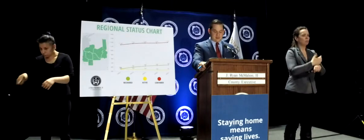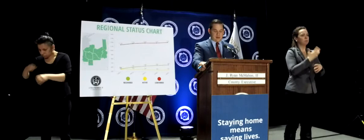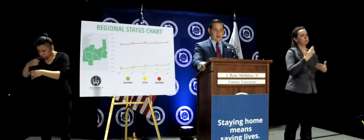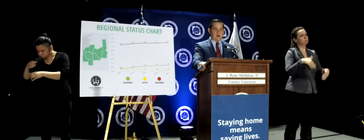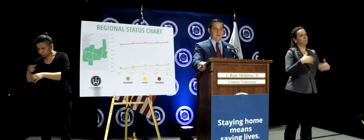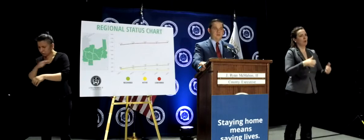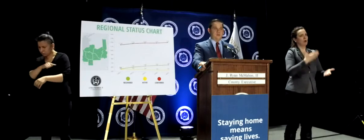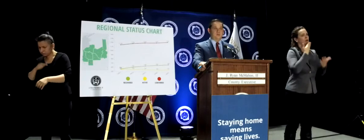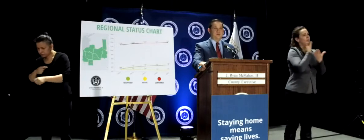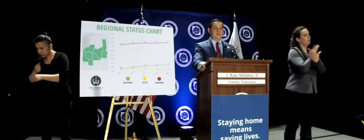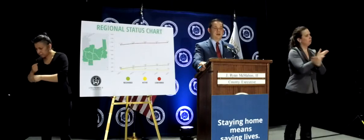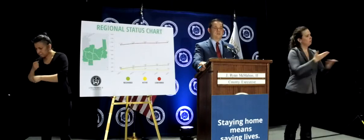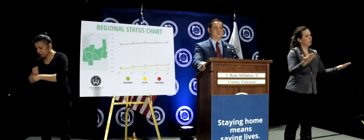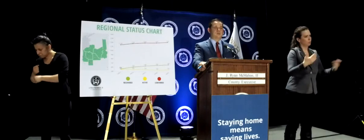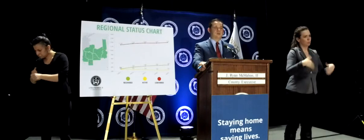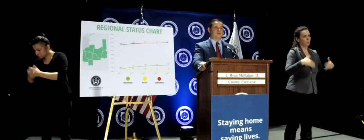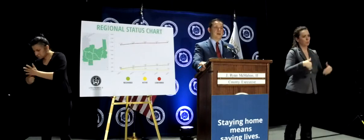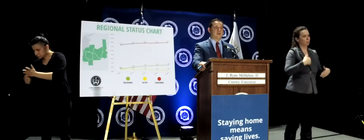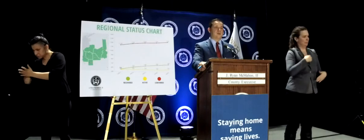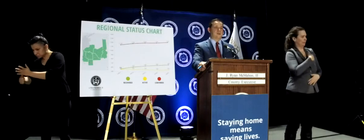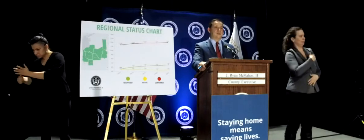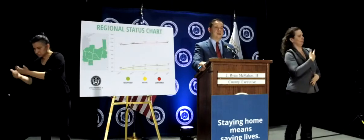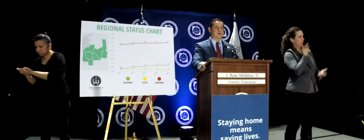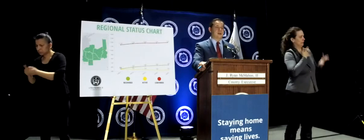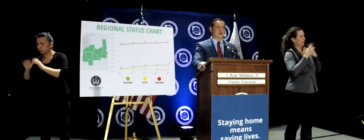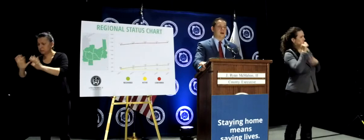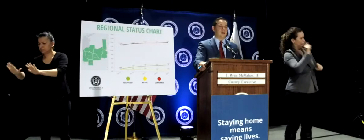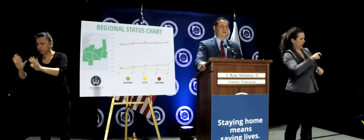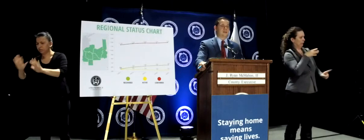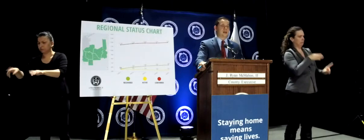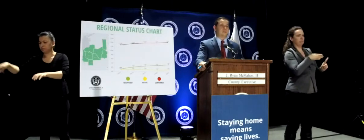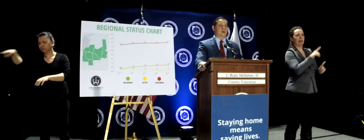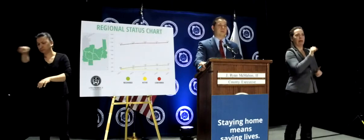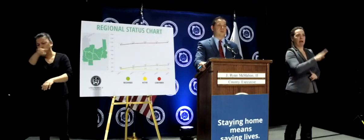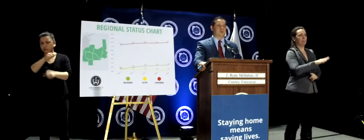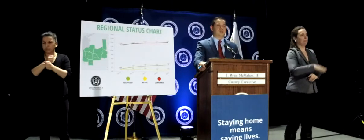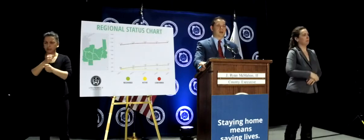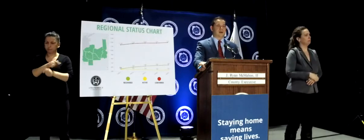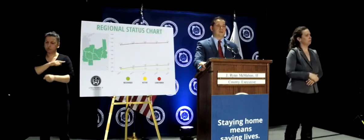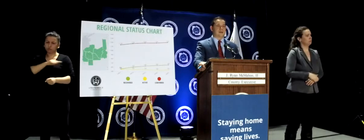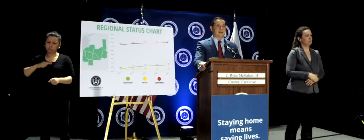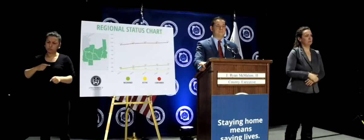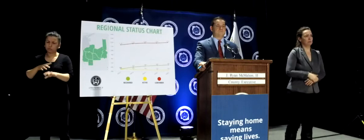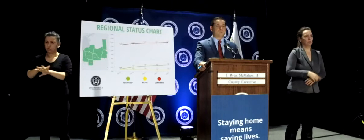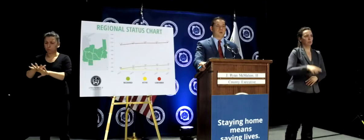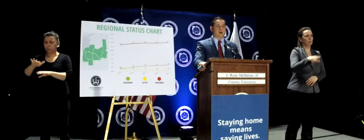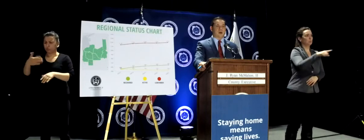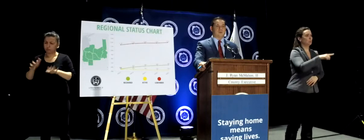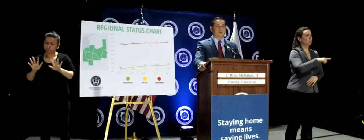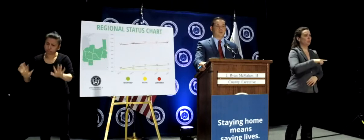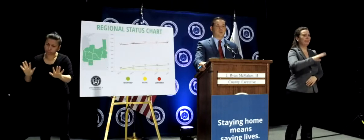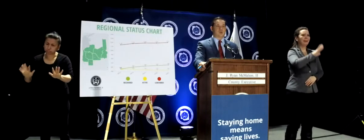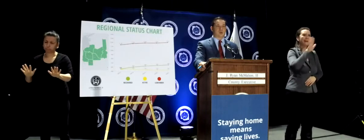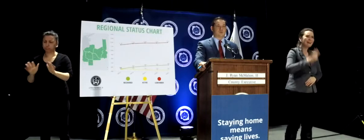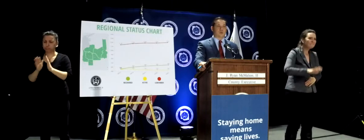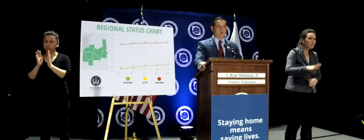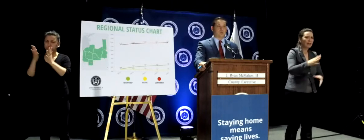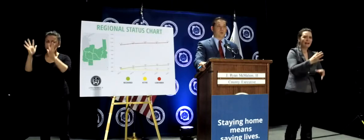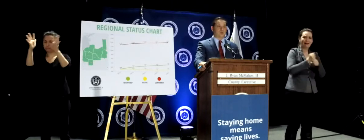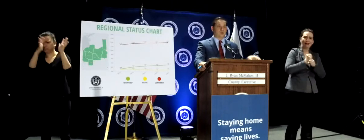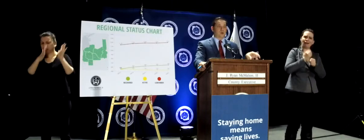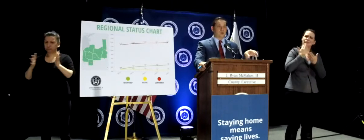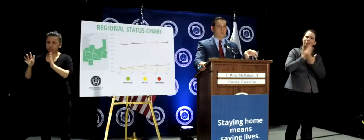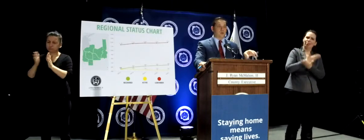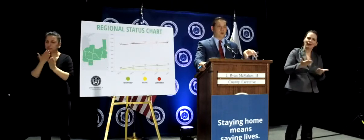scenes. You've received absolutely zero fanfare today, to date, but I'm giving you a big shout out today. Thank you so much for